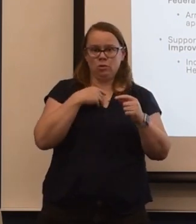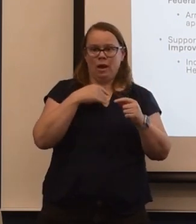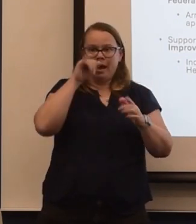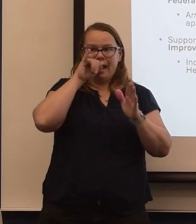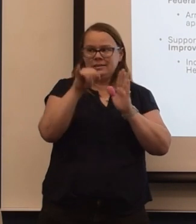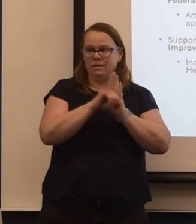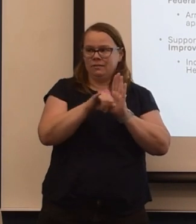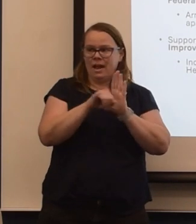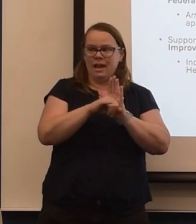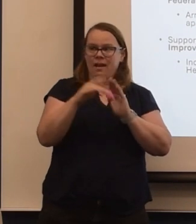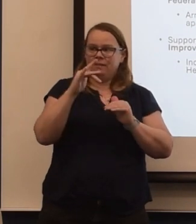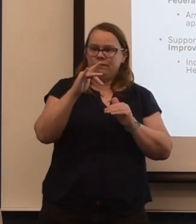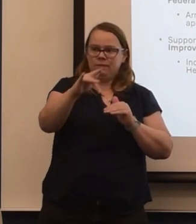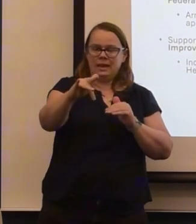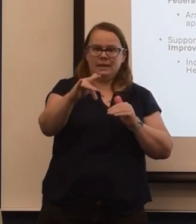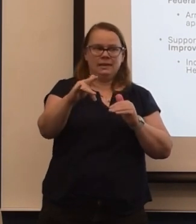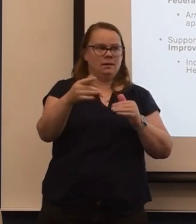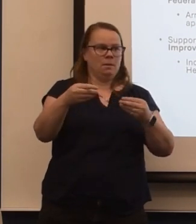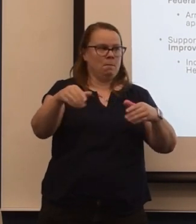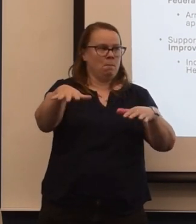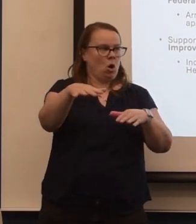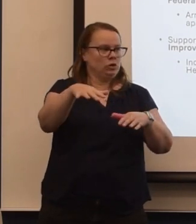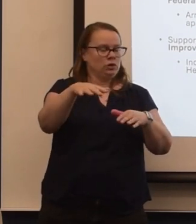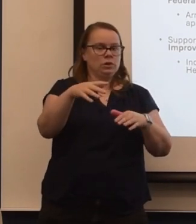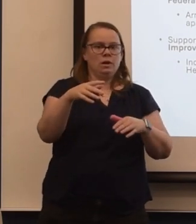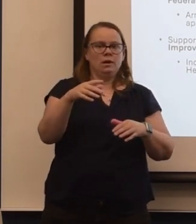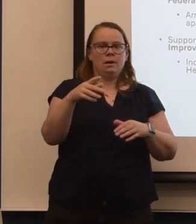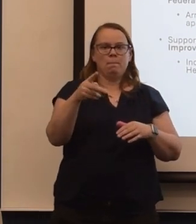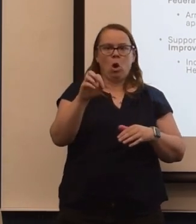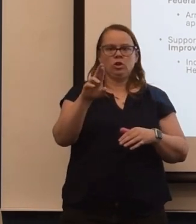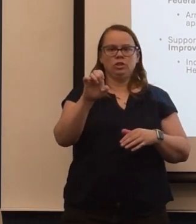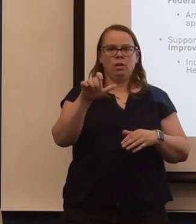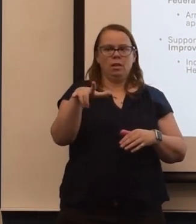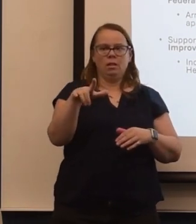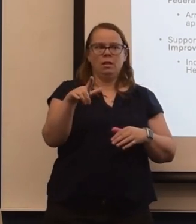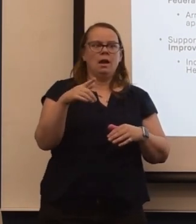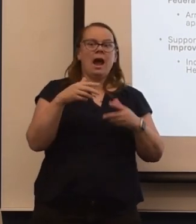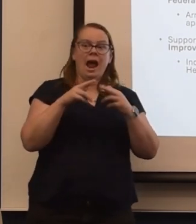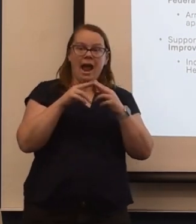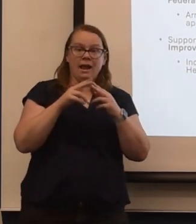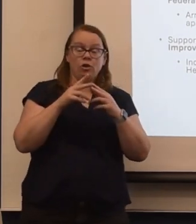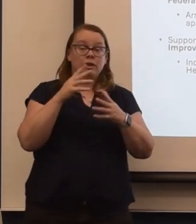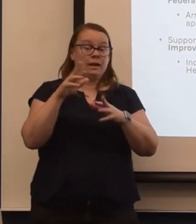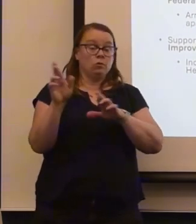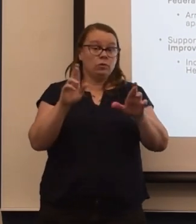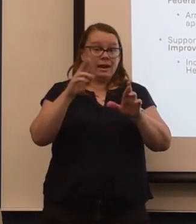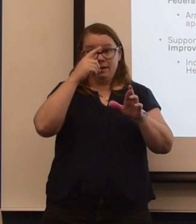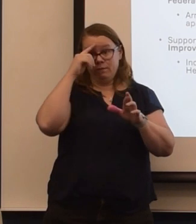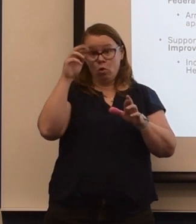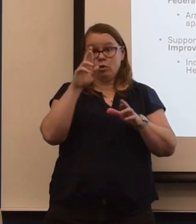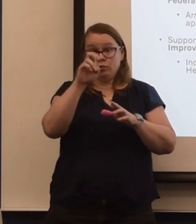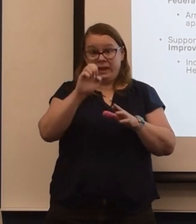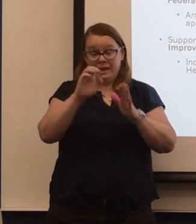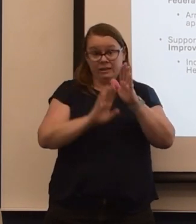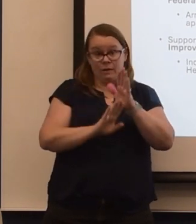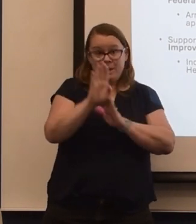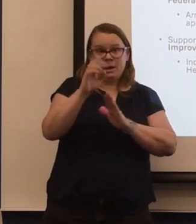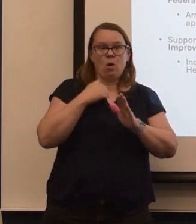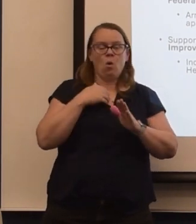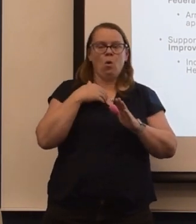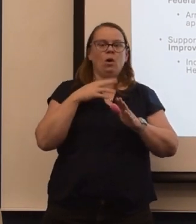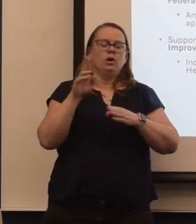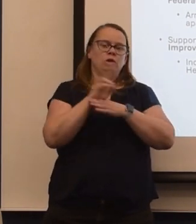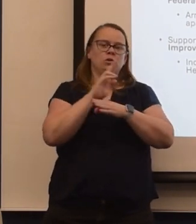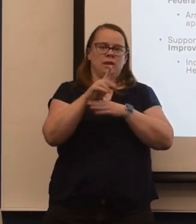and underutilized parcels, and either getting them ready for redevelopment or repurposing them for another use,